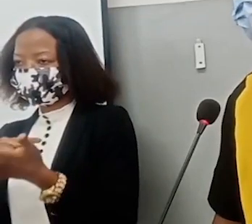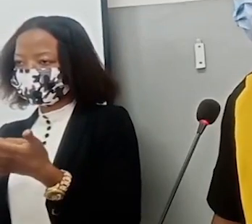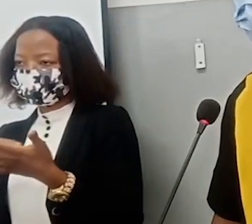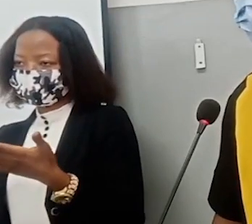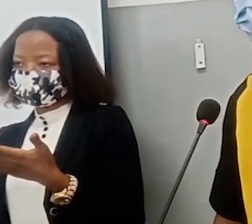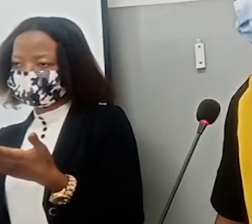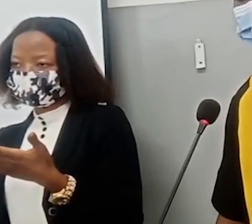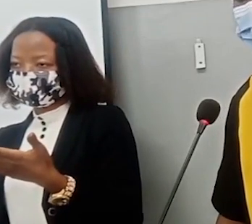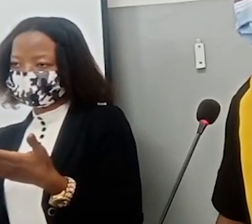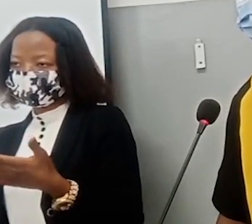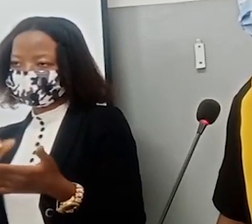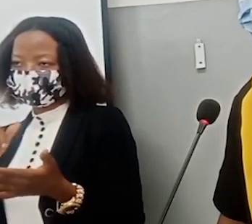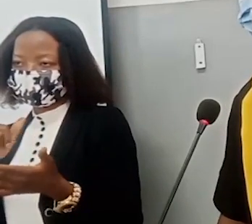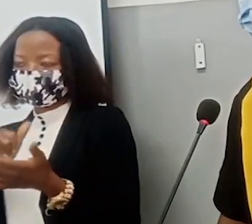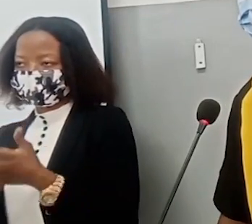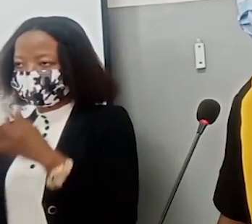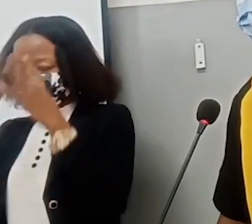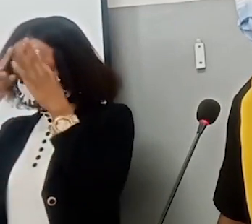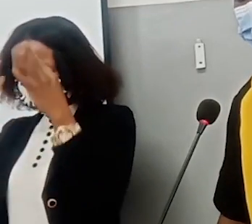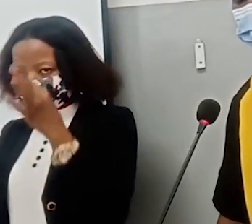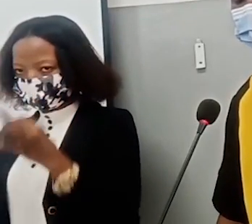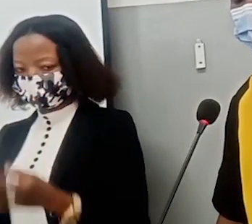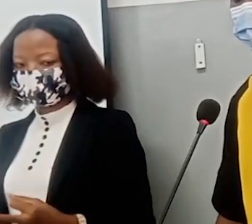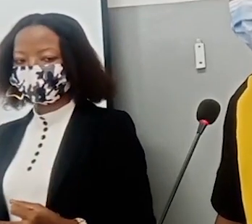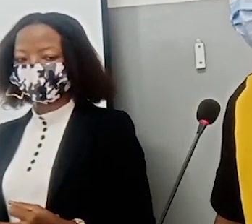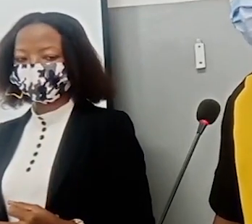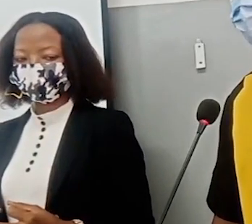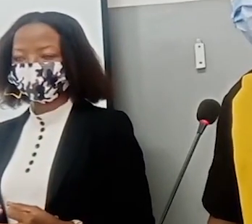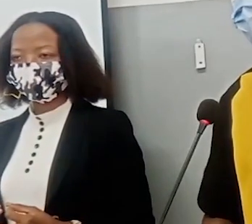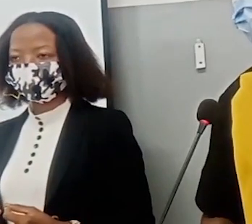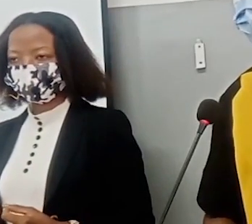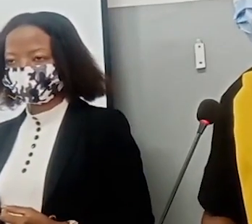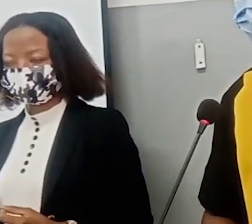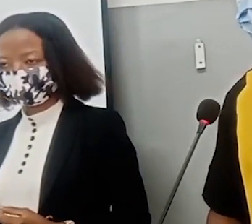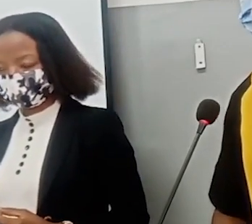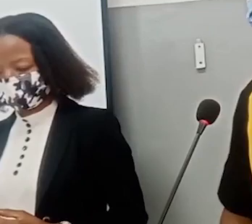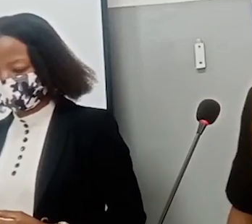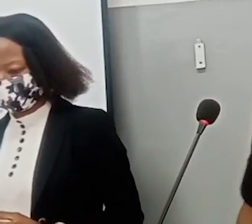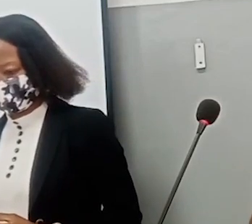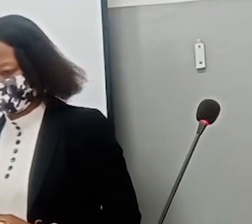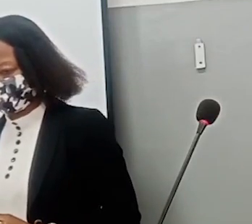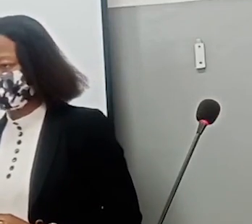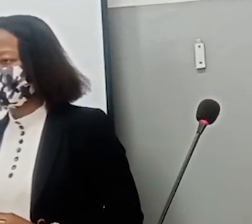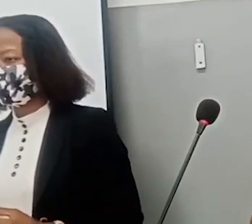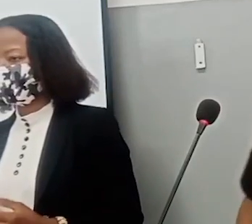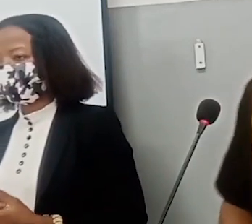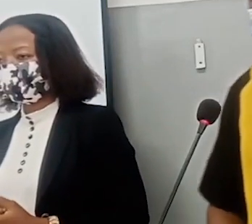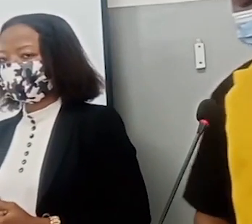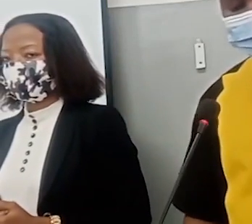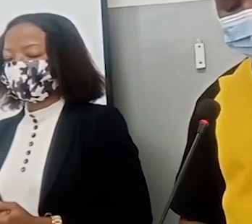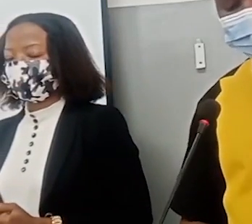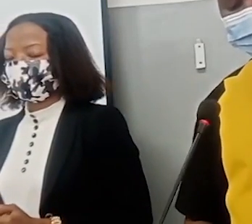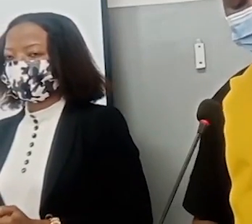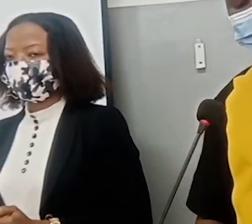done. And this decision has been taken by the Department for Transport.